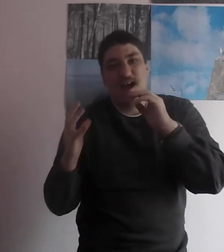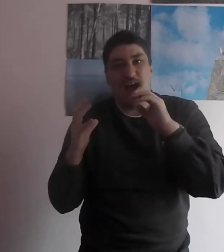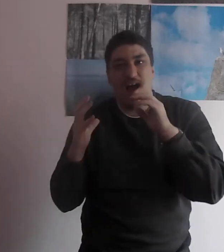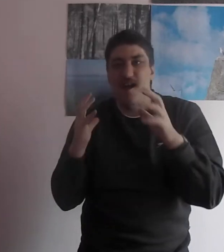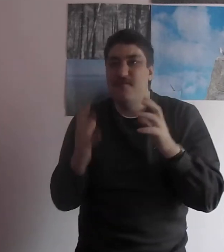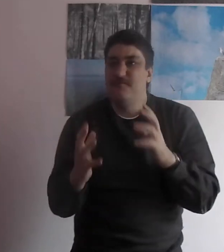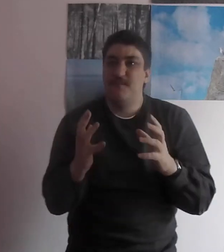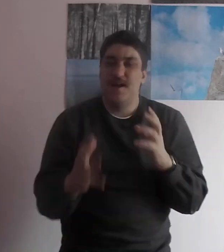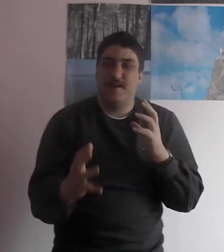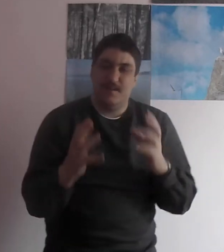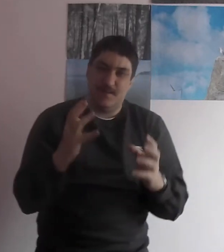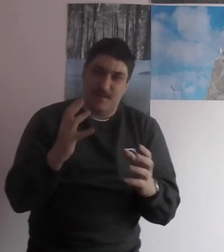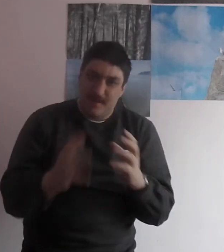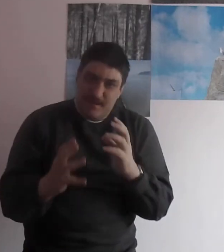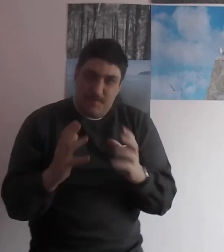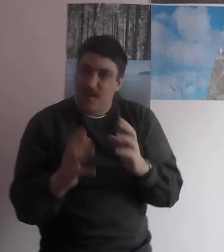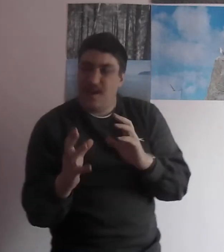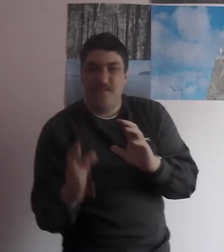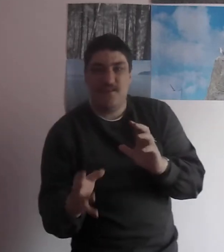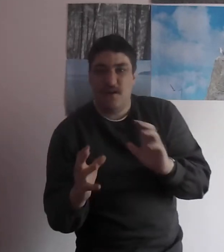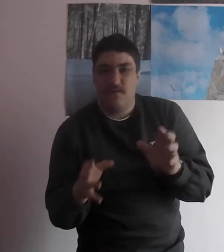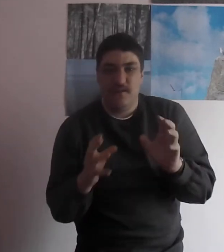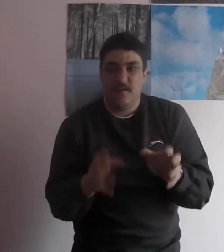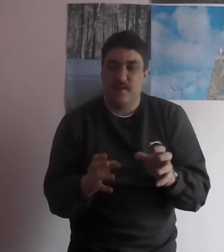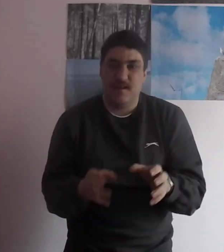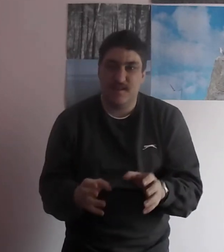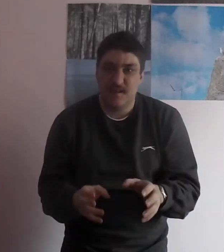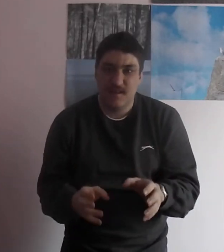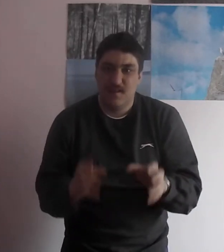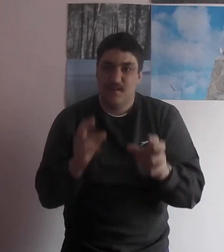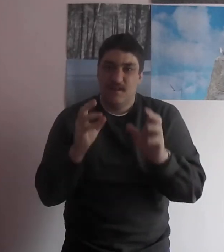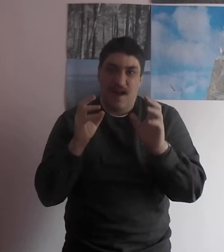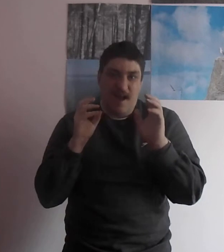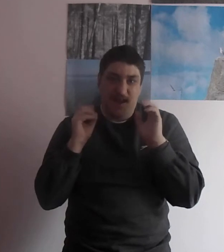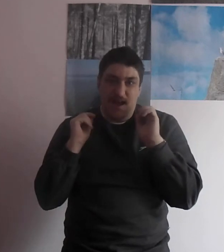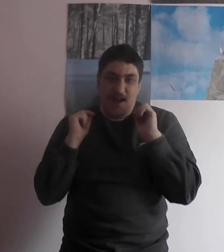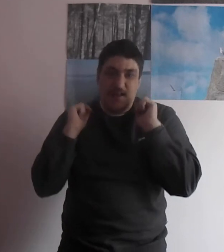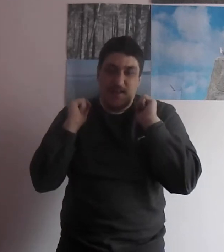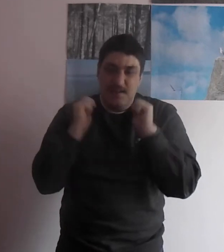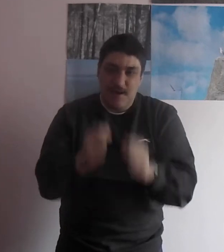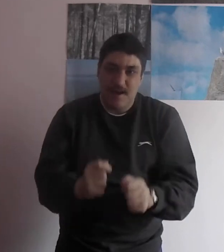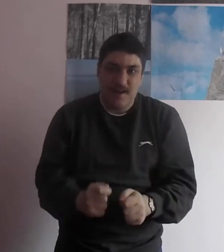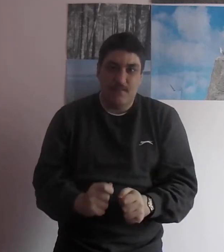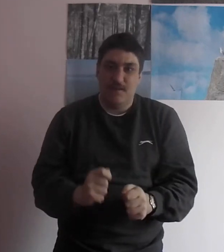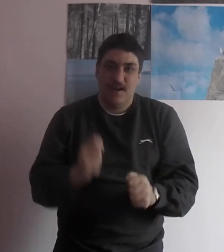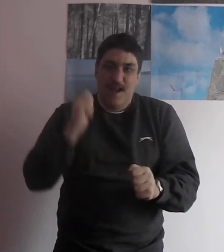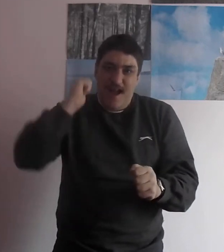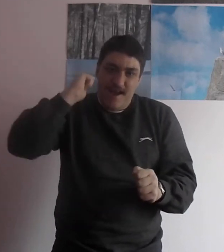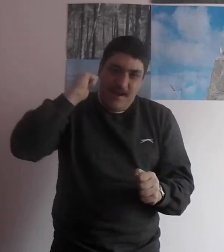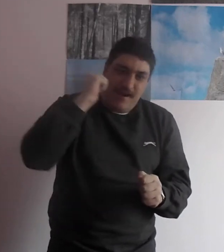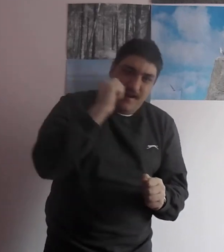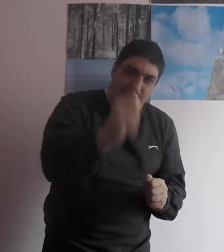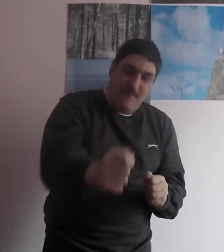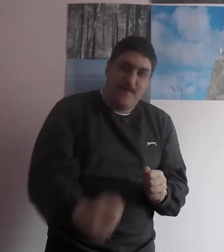I have made, like I said, about 11 or 12 of these things, and I keep making them. And every day